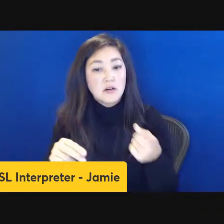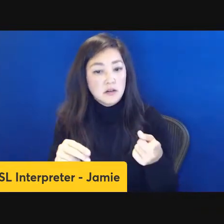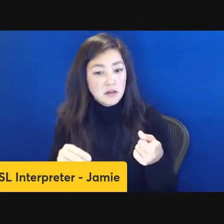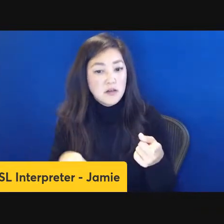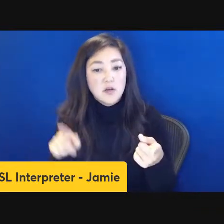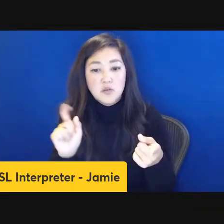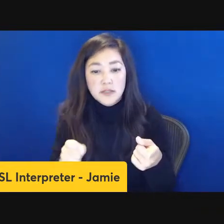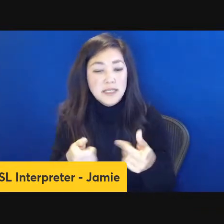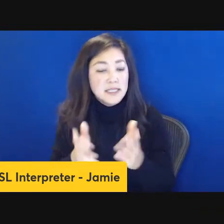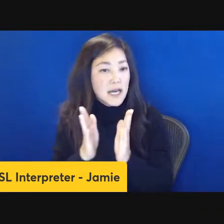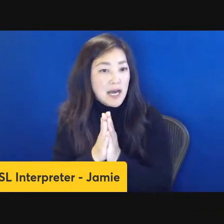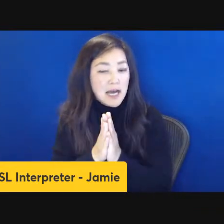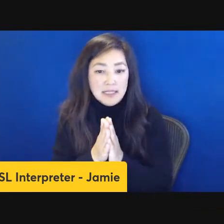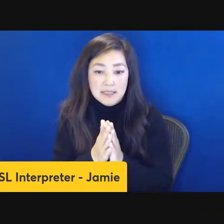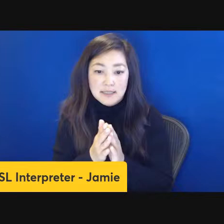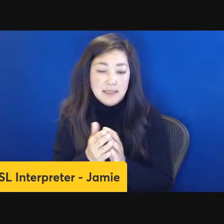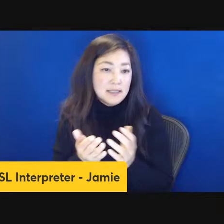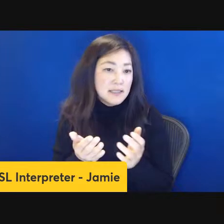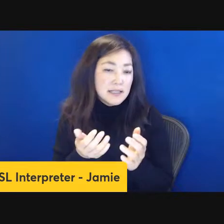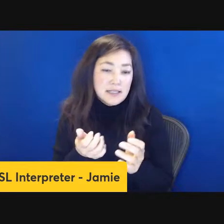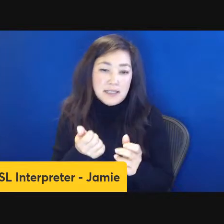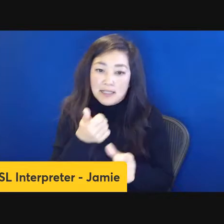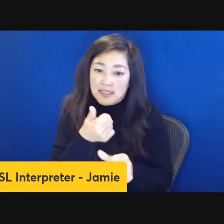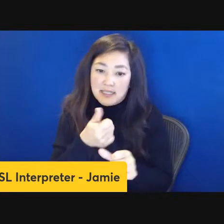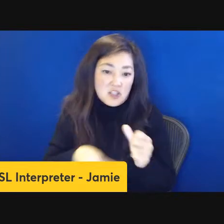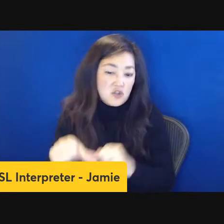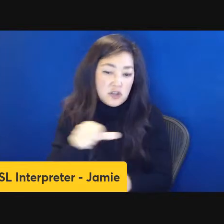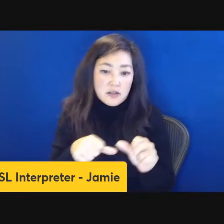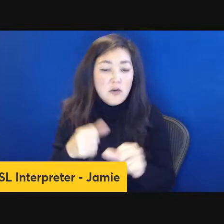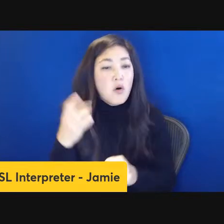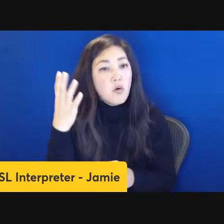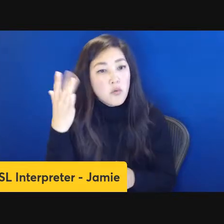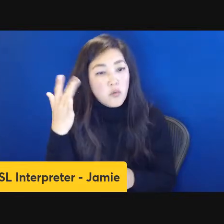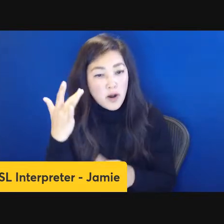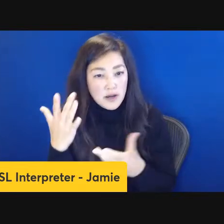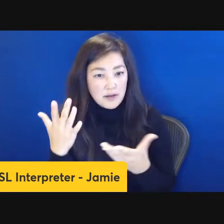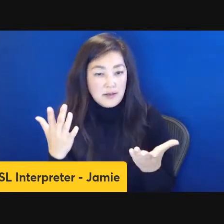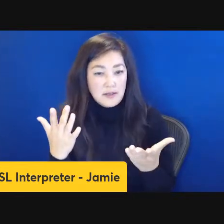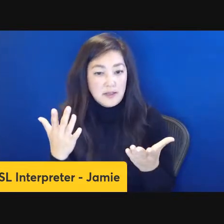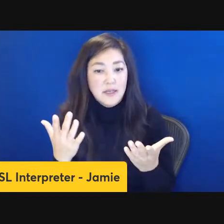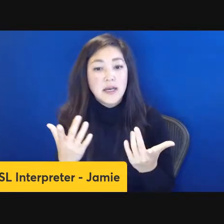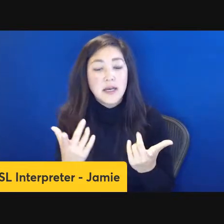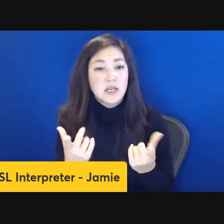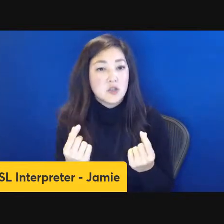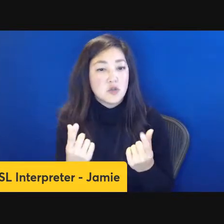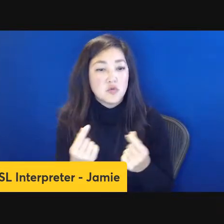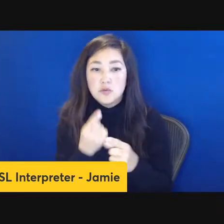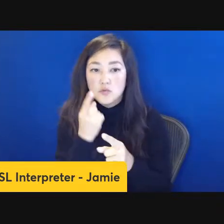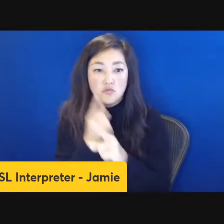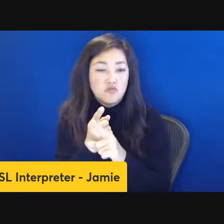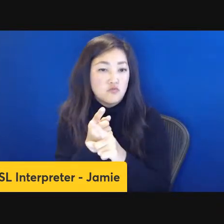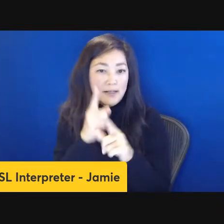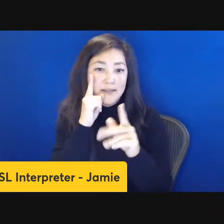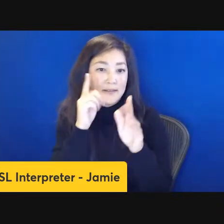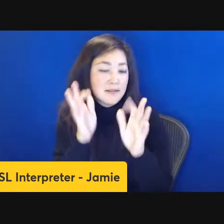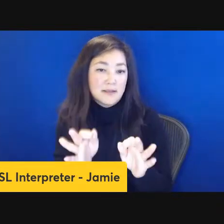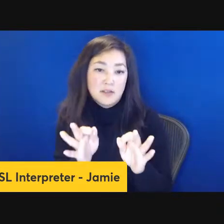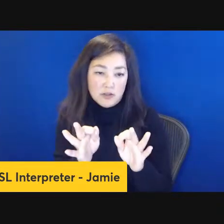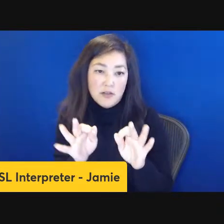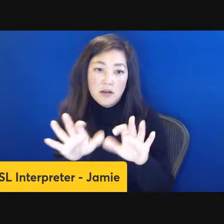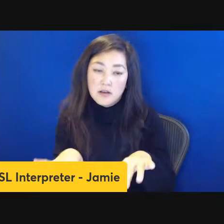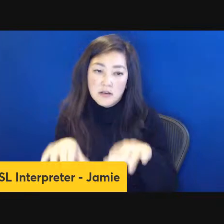these questions, go through, look at the reasons why, and then make the right decisions, which is clearly de-adopting